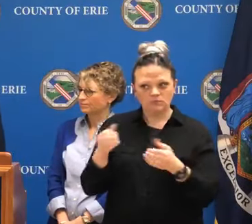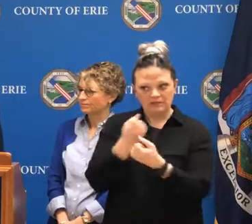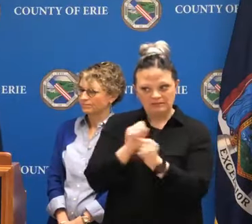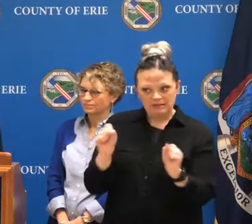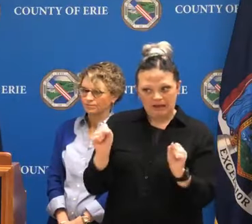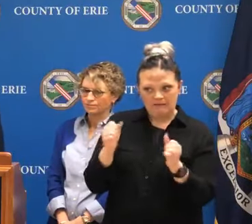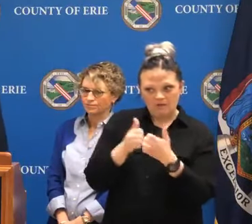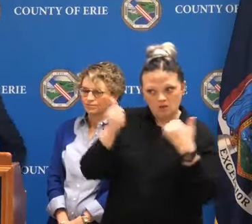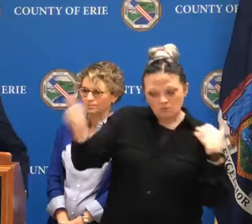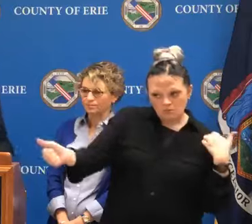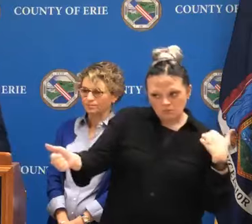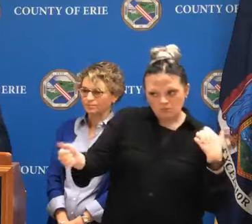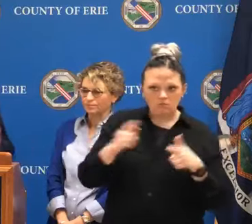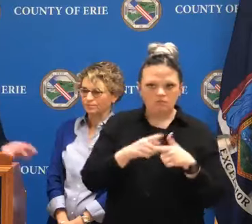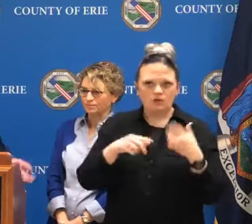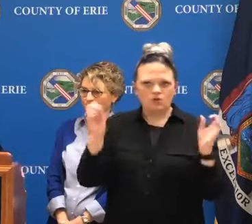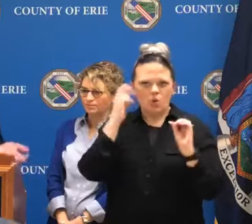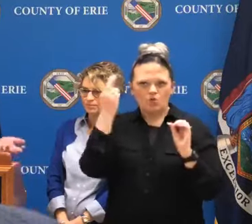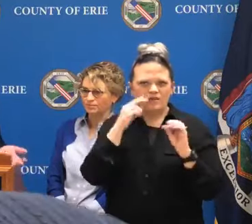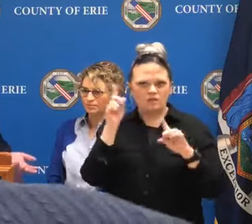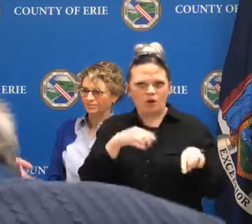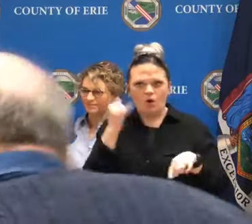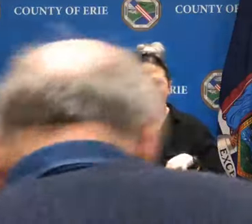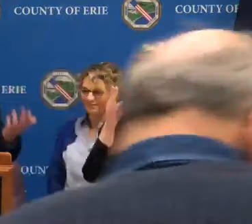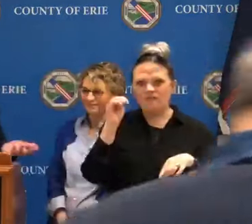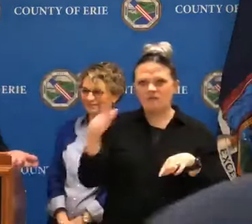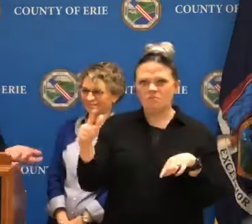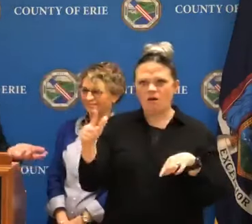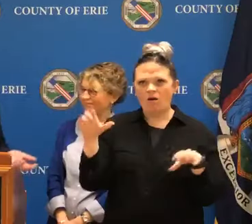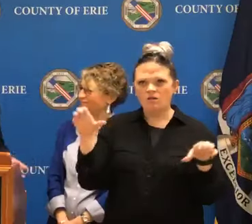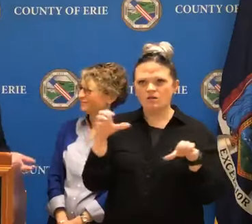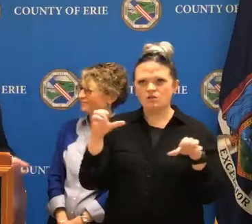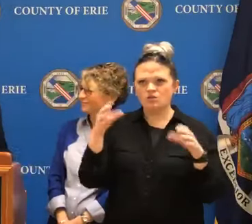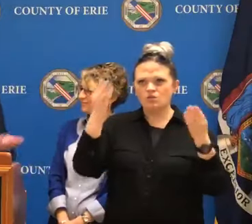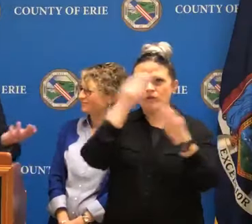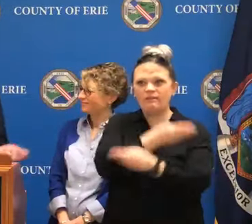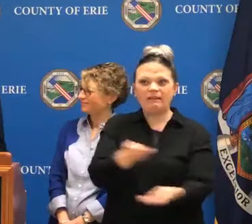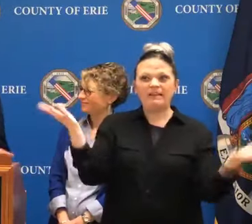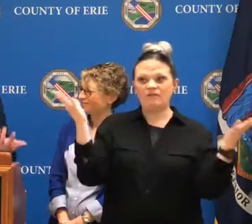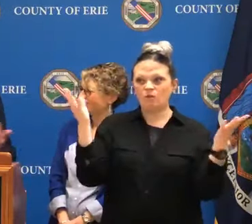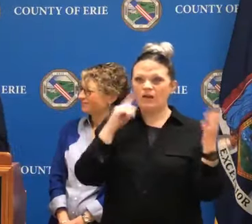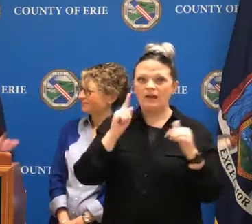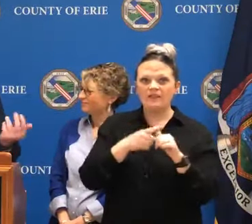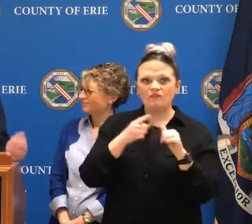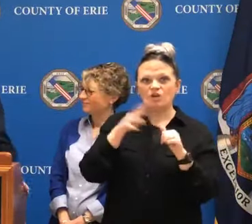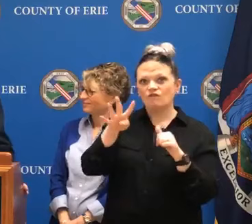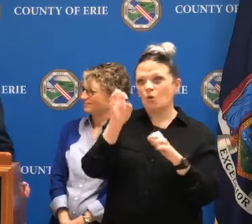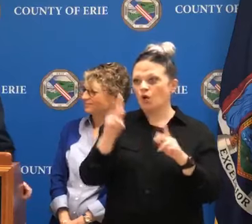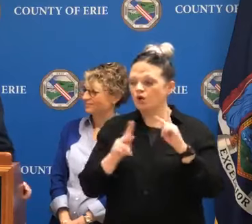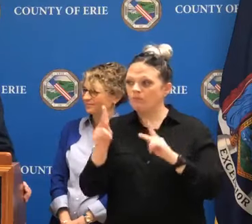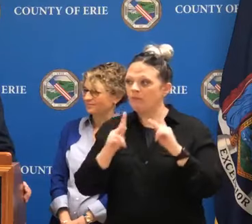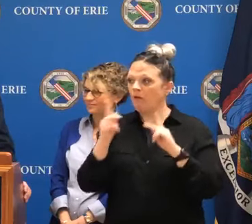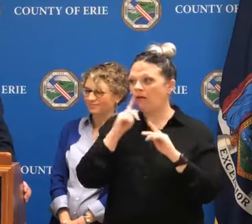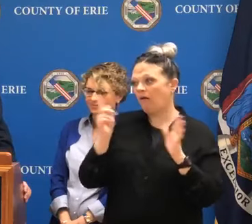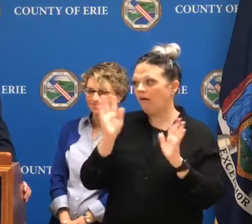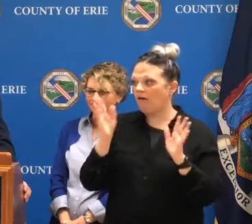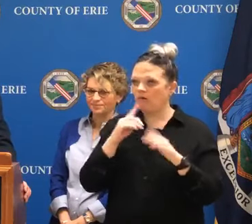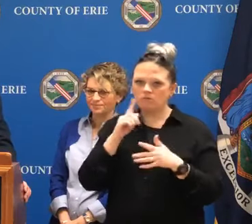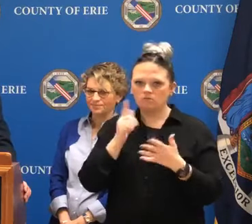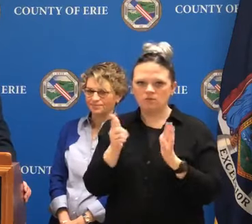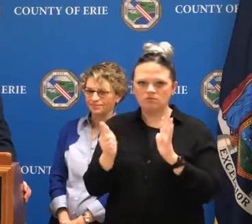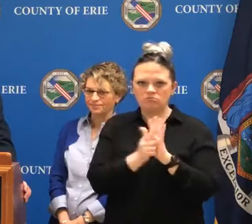reason to do it. If a mall decided to do a giveaway, come in to the first 400 people and get a free thing, well, then, yeah, they're violating the law, and they could be shut